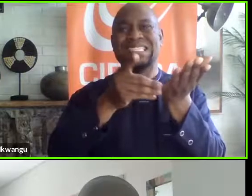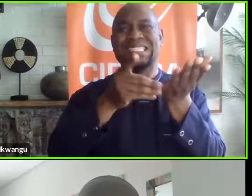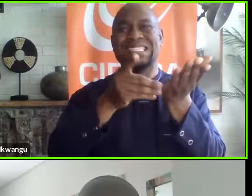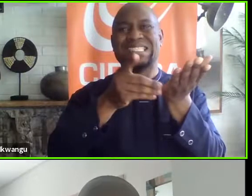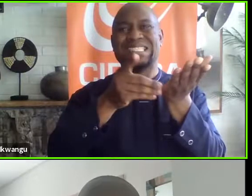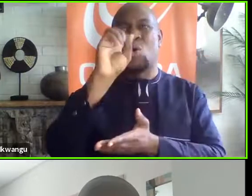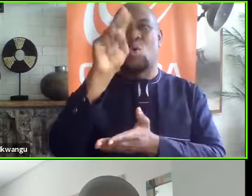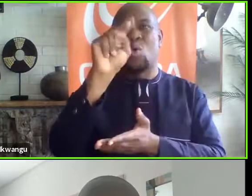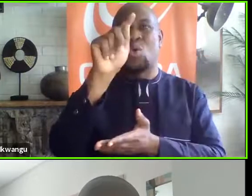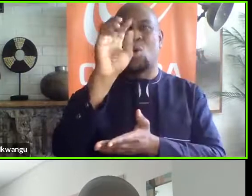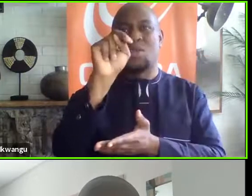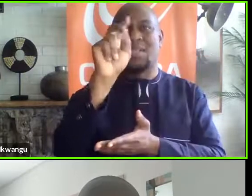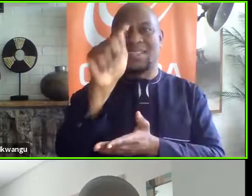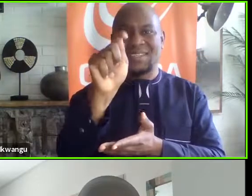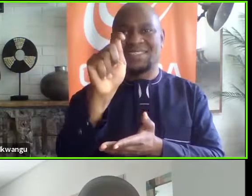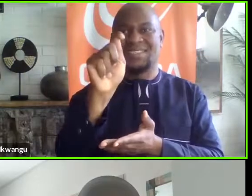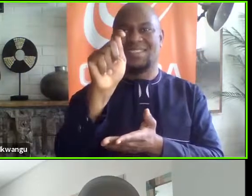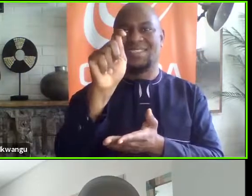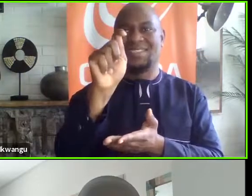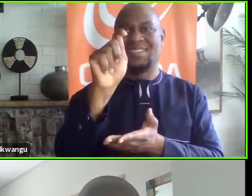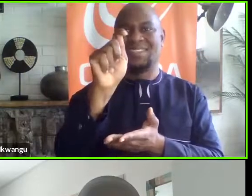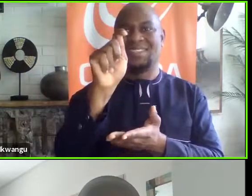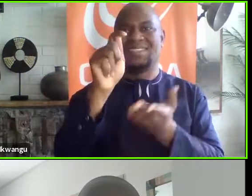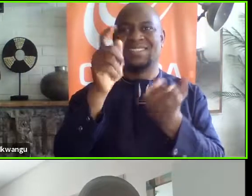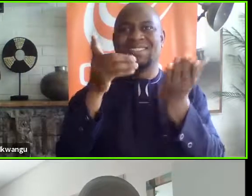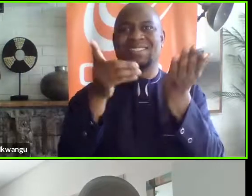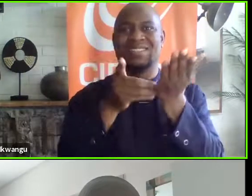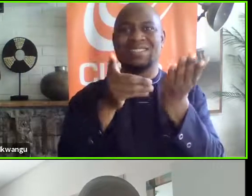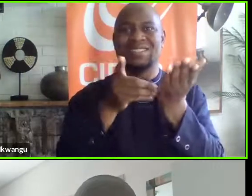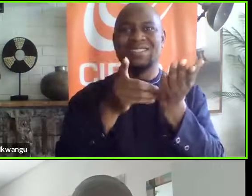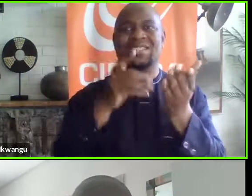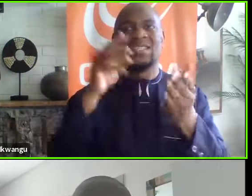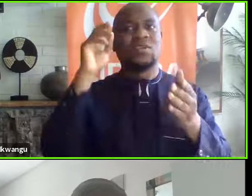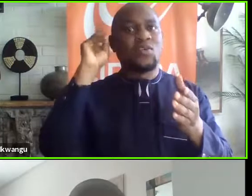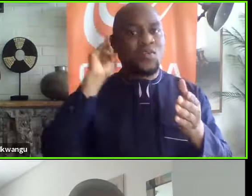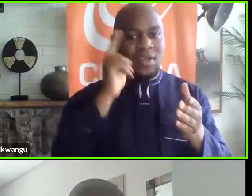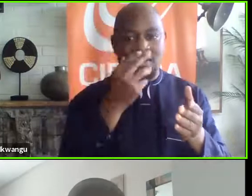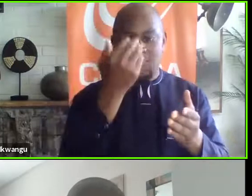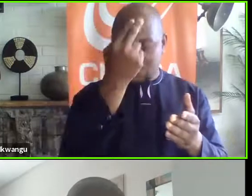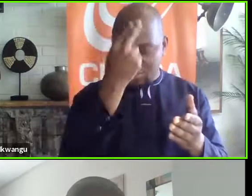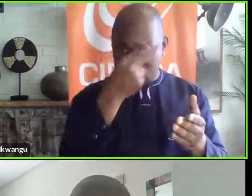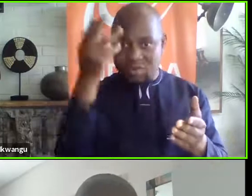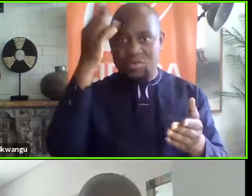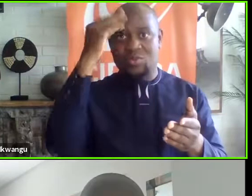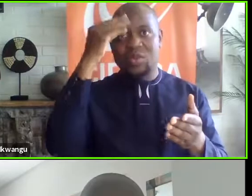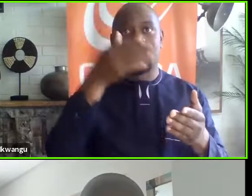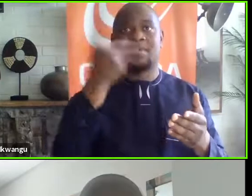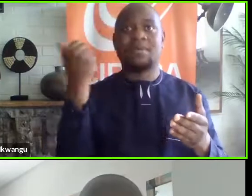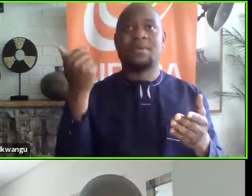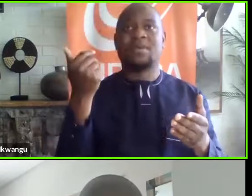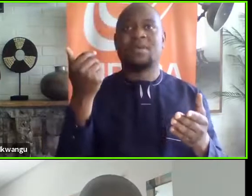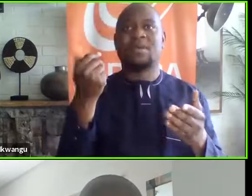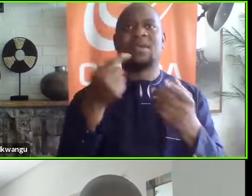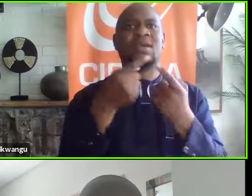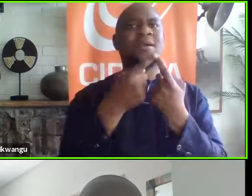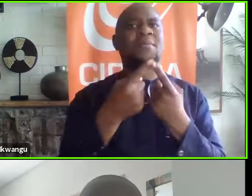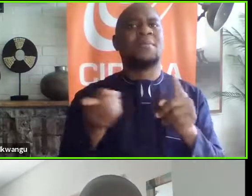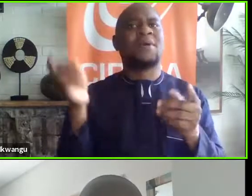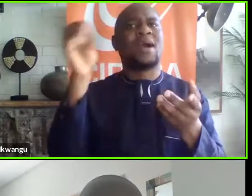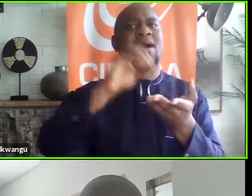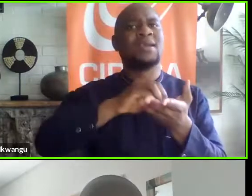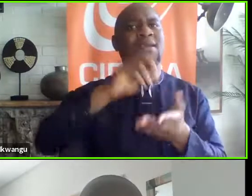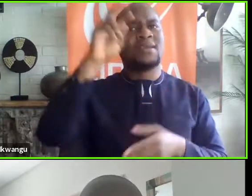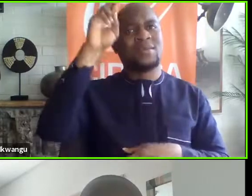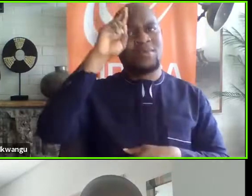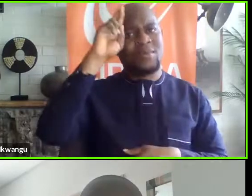which is accessible by our deaf people. You know, the digital content for our